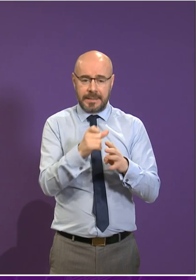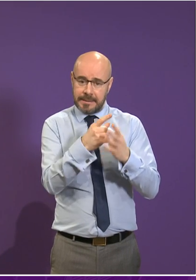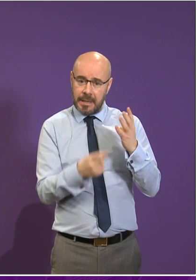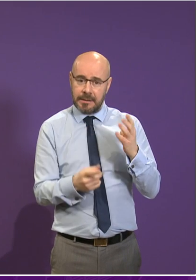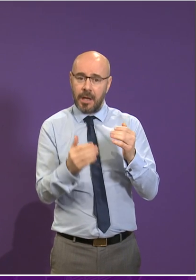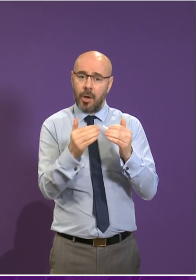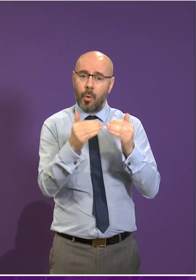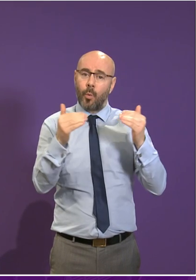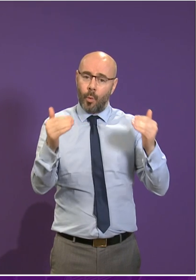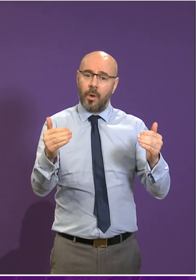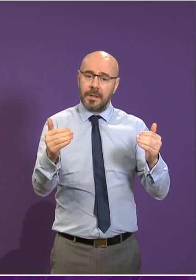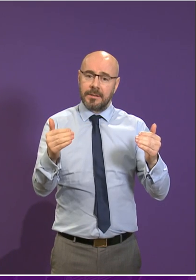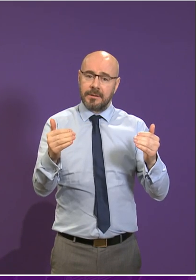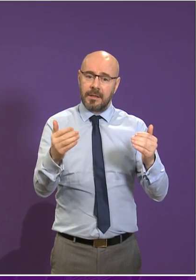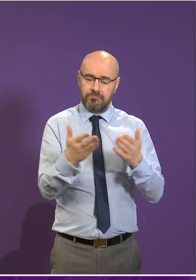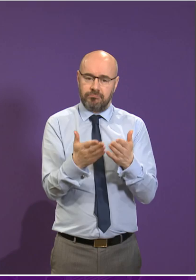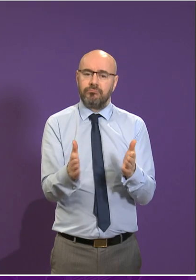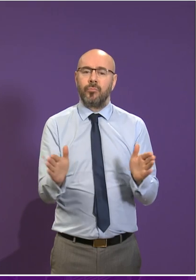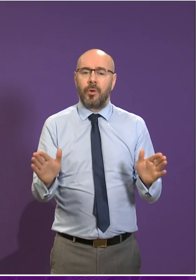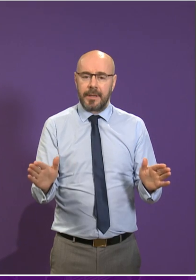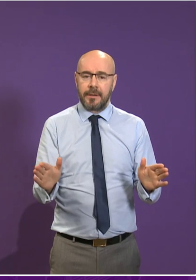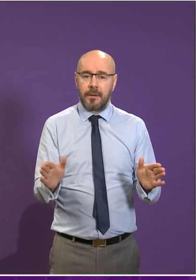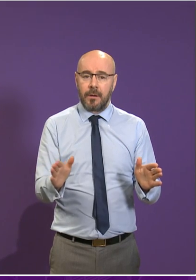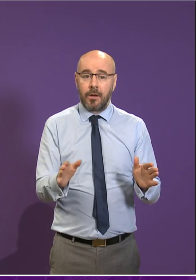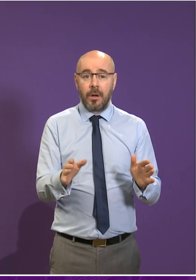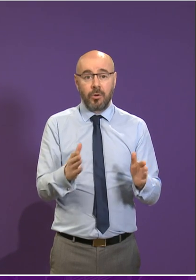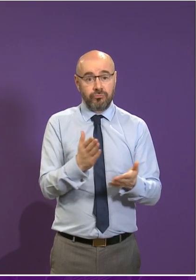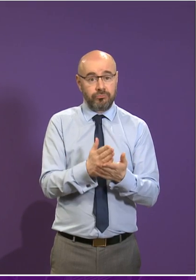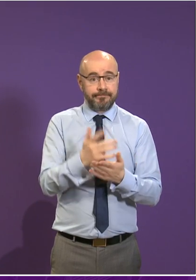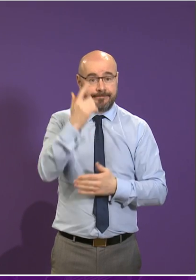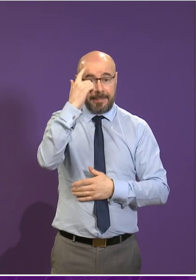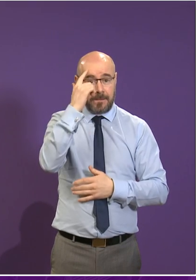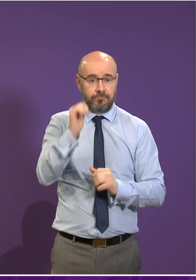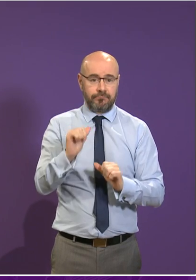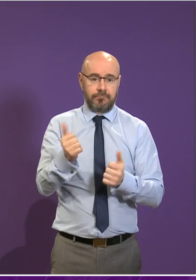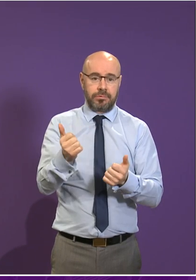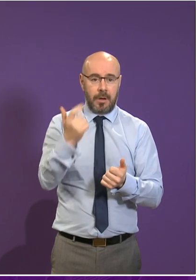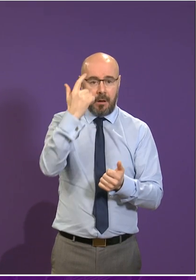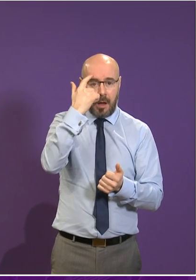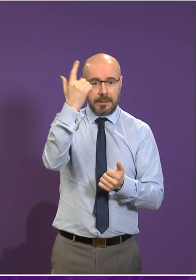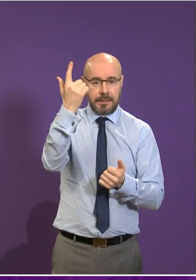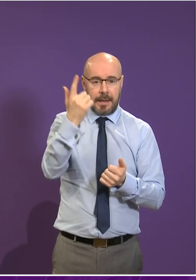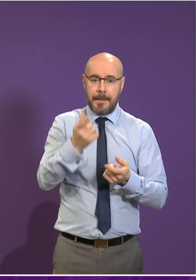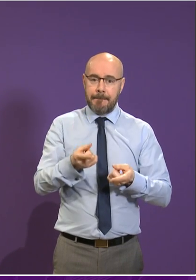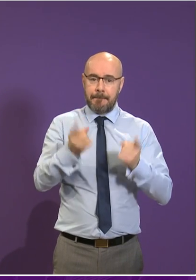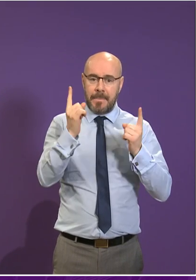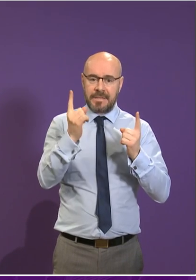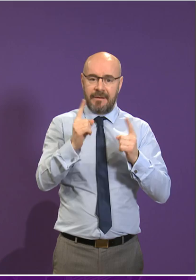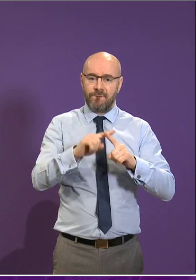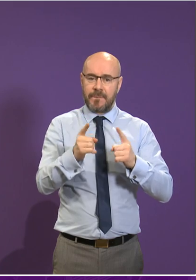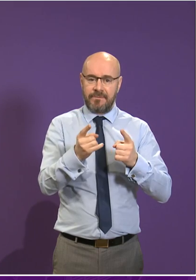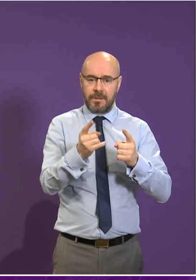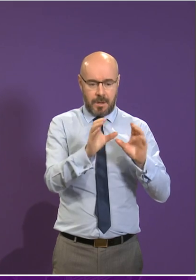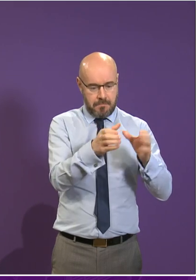equality more broadly. And actually, I think it's a great idea to have ministers from different portfolios